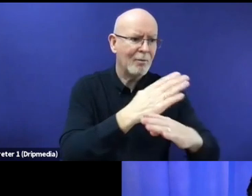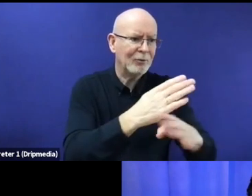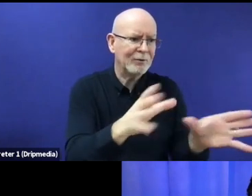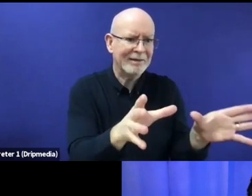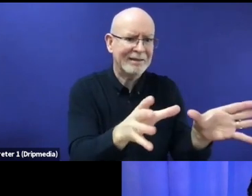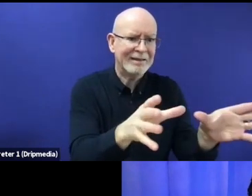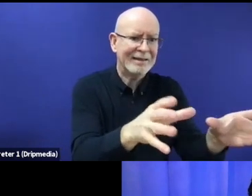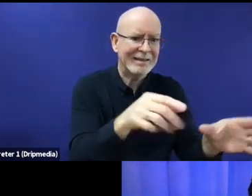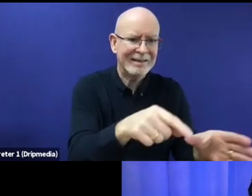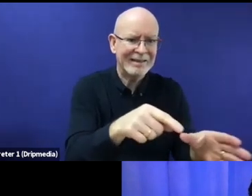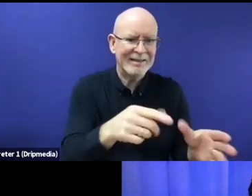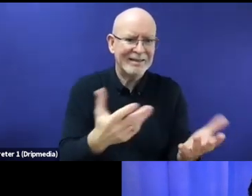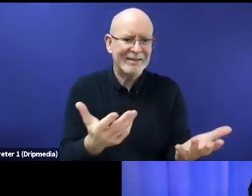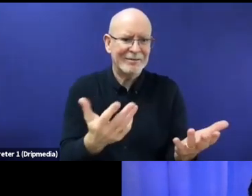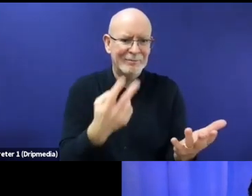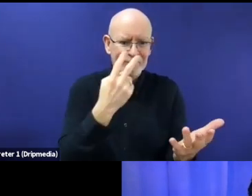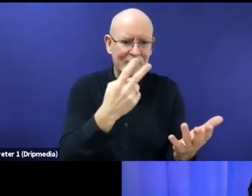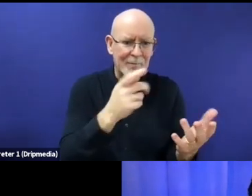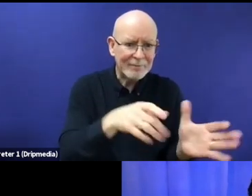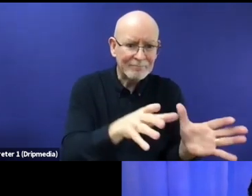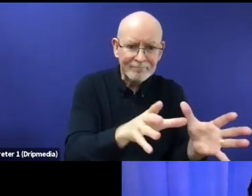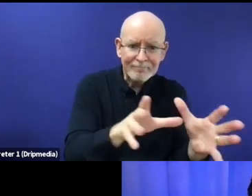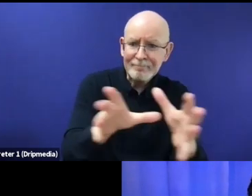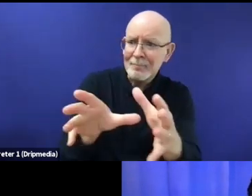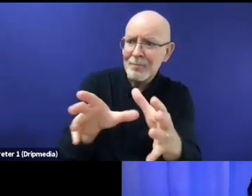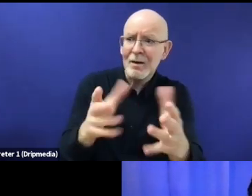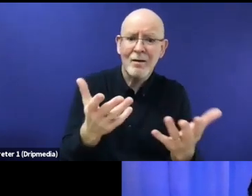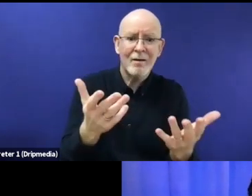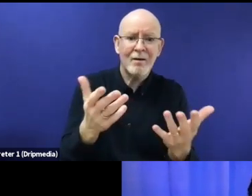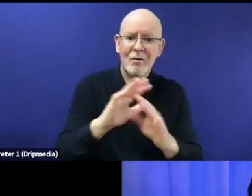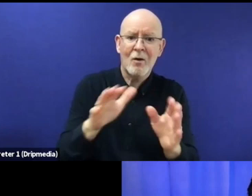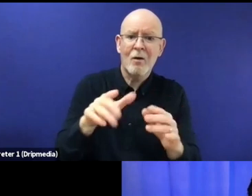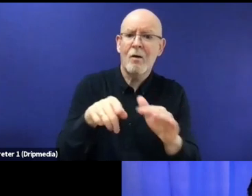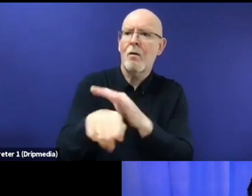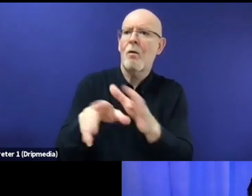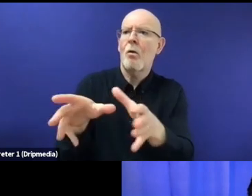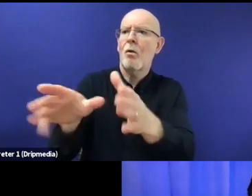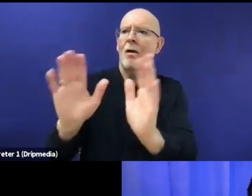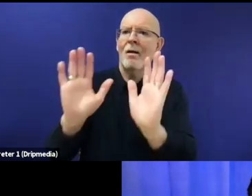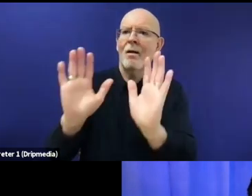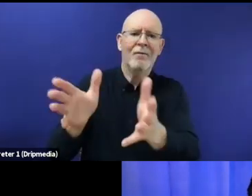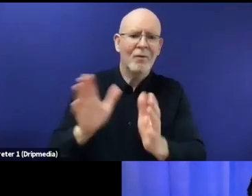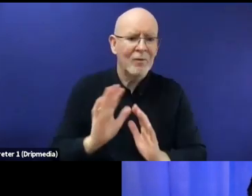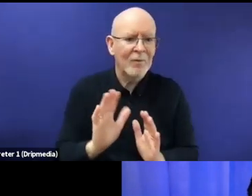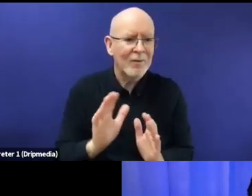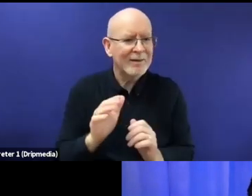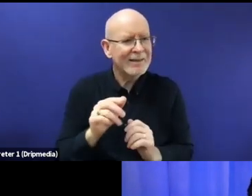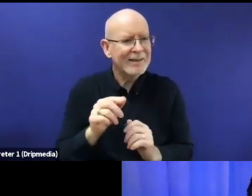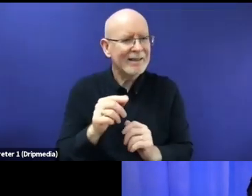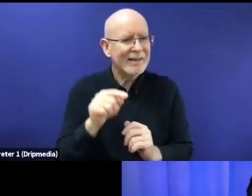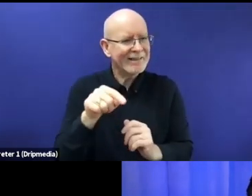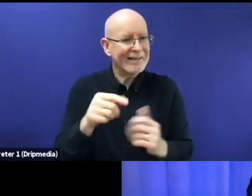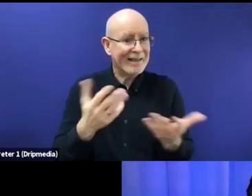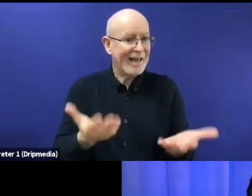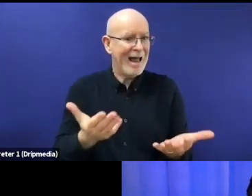that they are aimed at all authorities, groups, and people, irrespective of their legal status. And in a sense, because the drafting of the